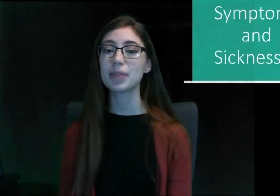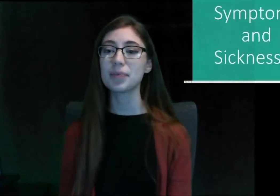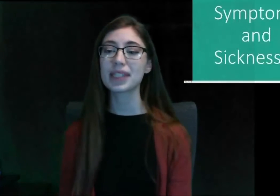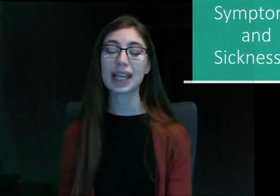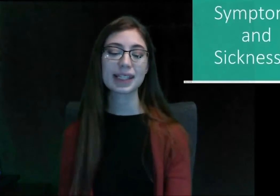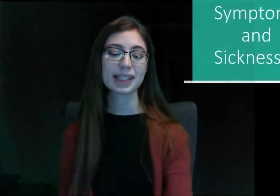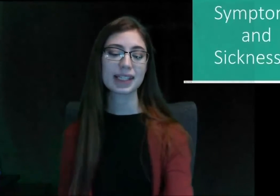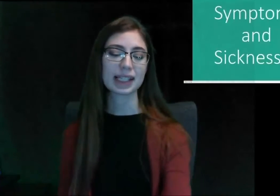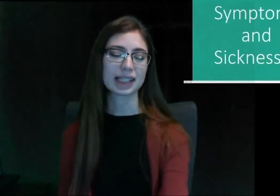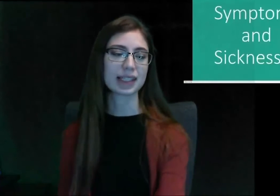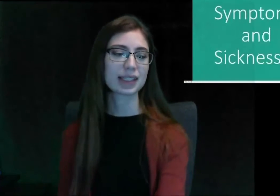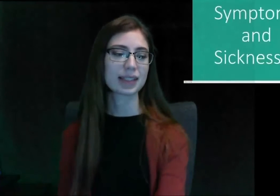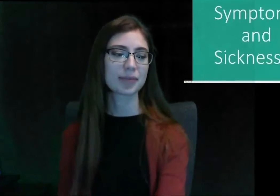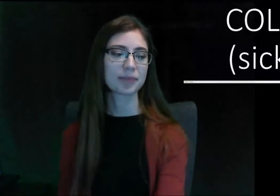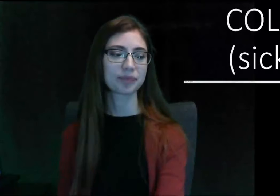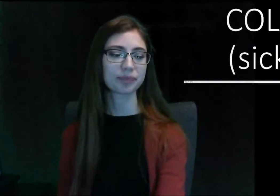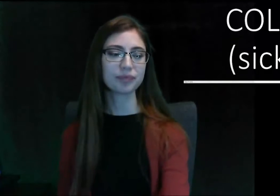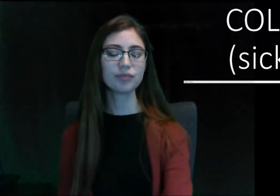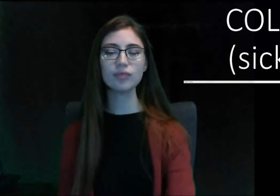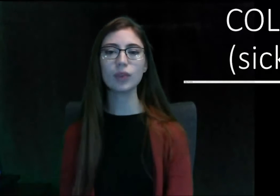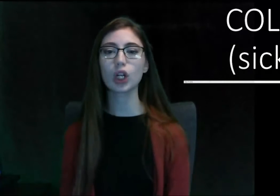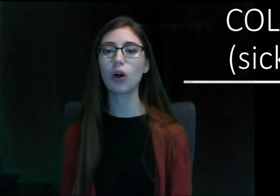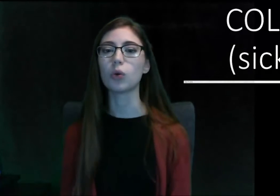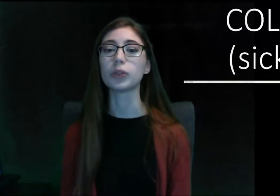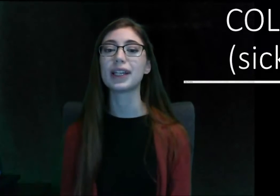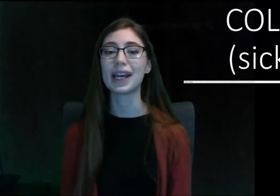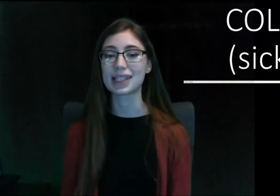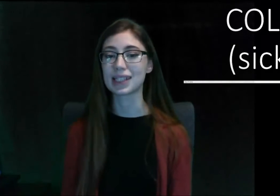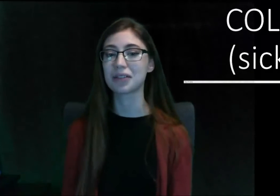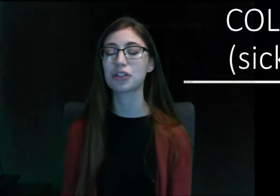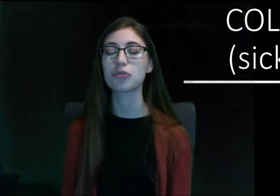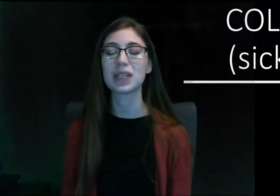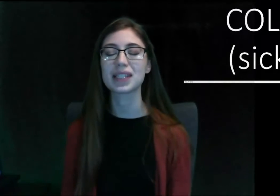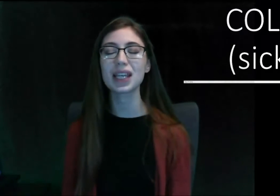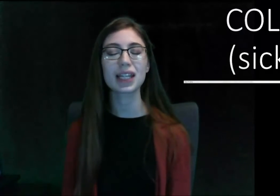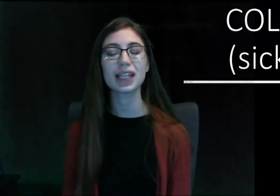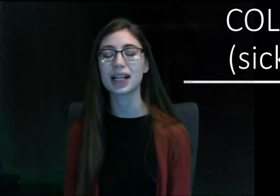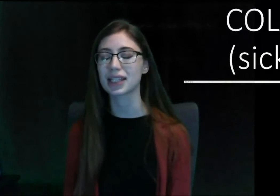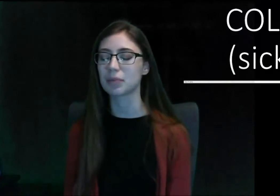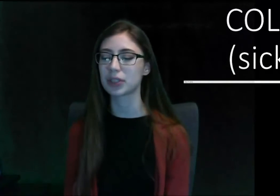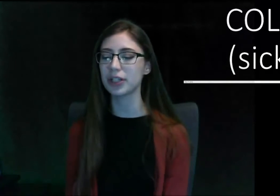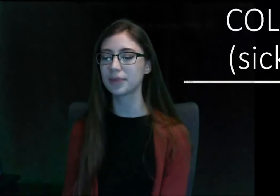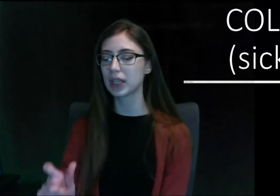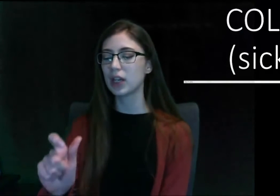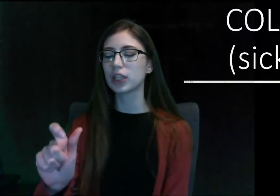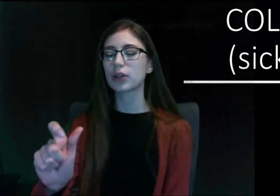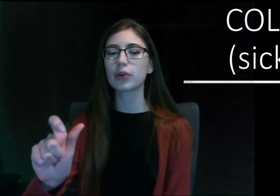Symptoms and sicknesses. Cold, as in to be sick, not the temperature. You're going to